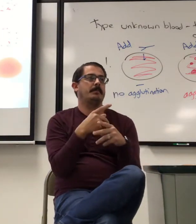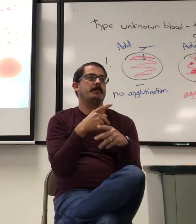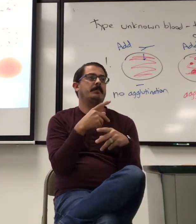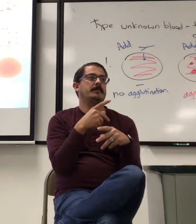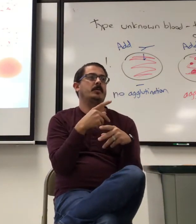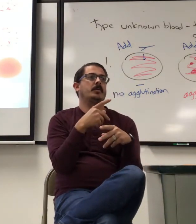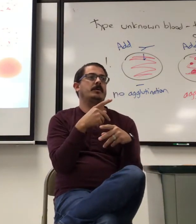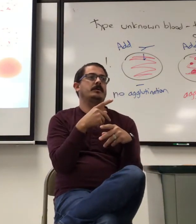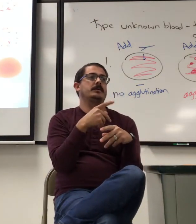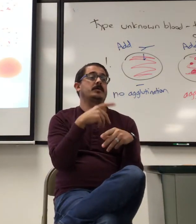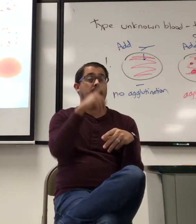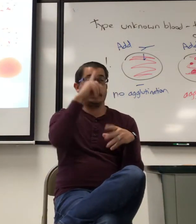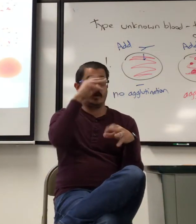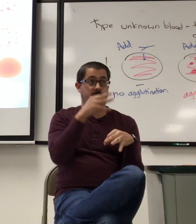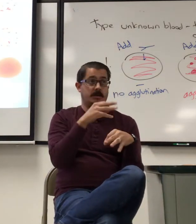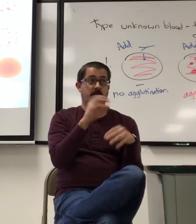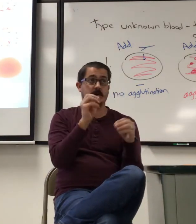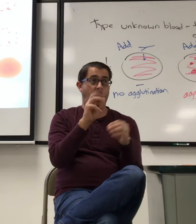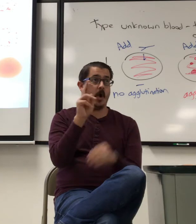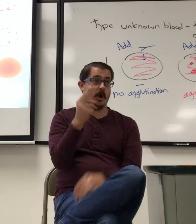So what the conclusion is,